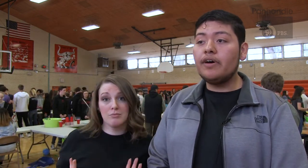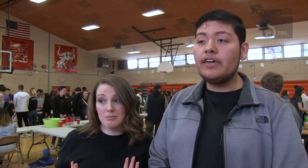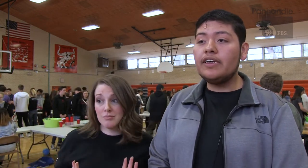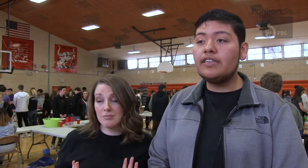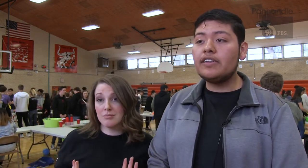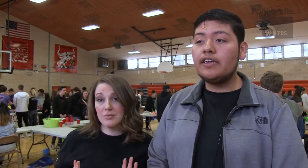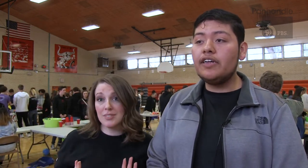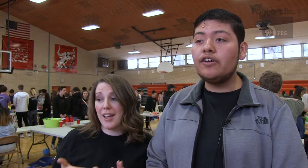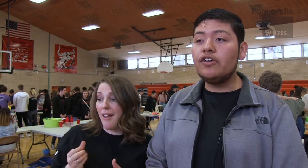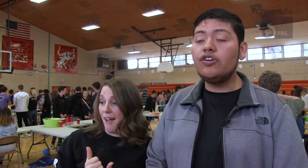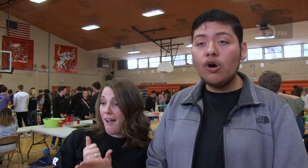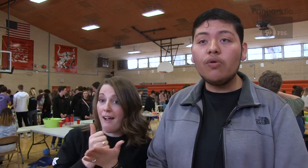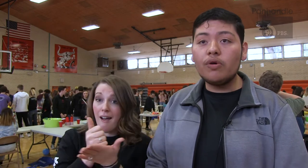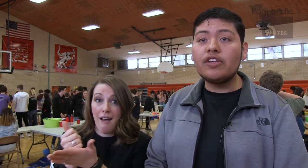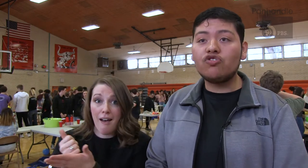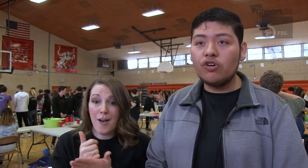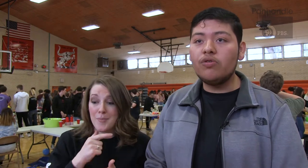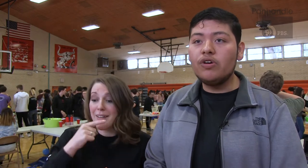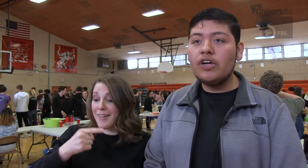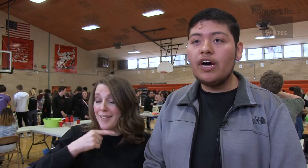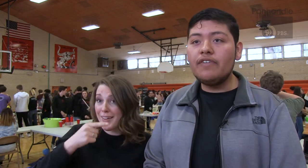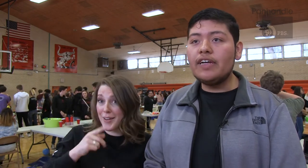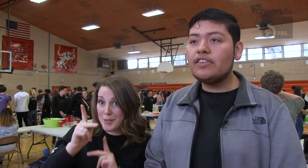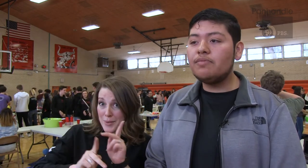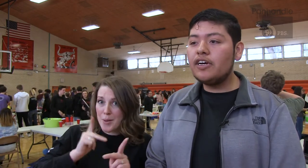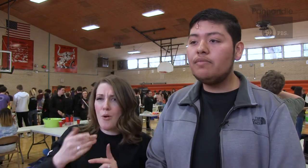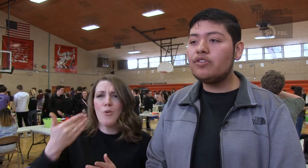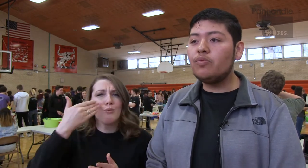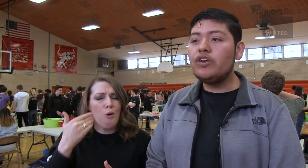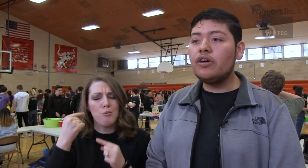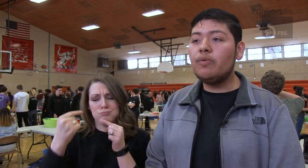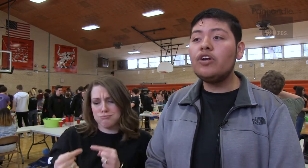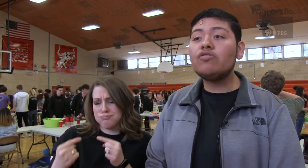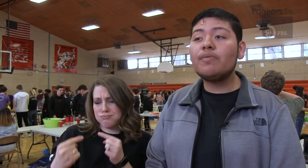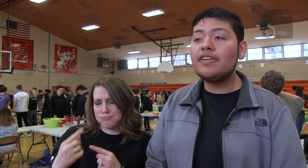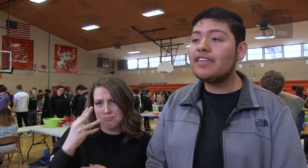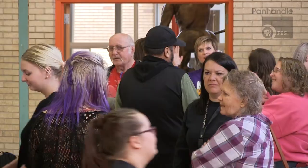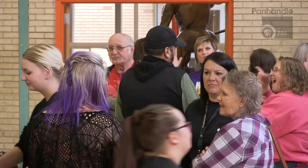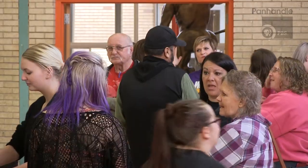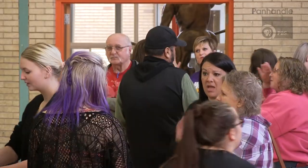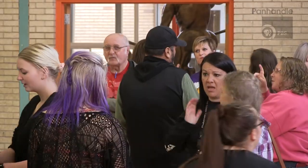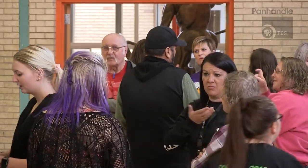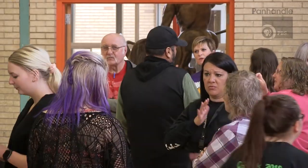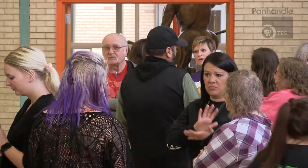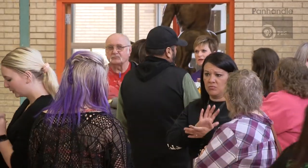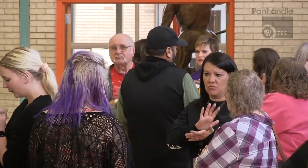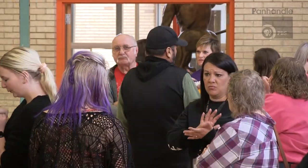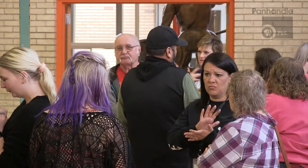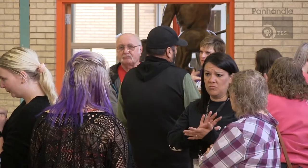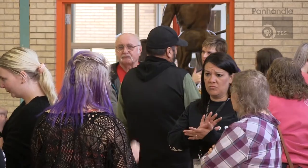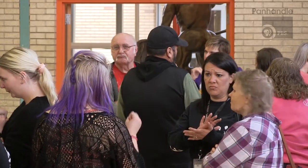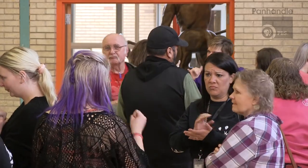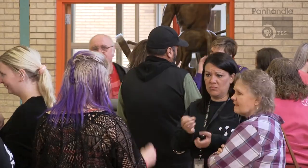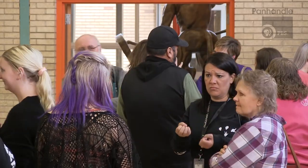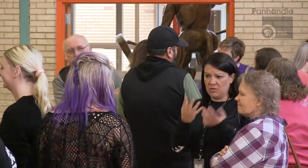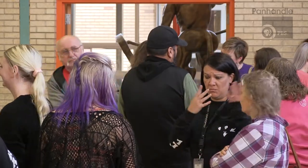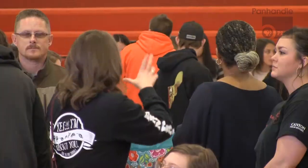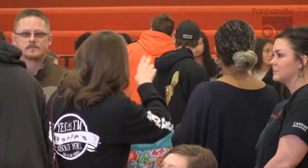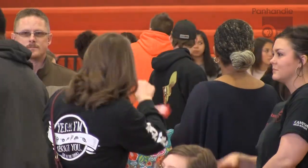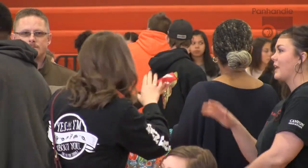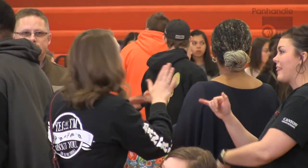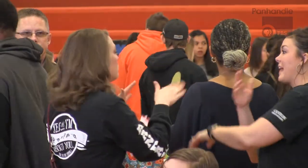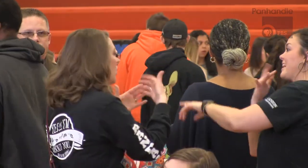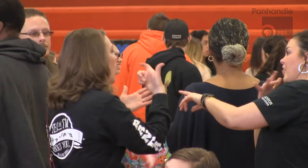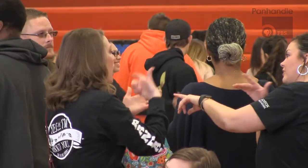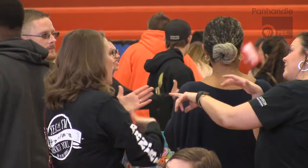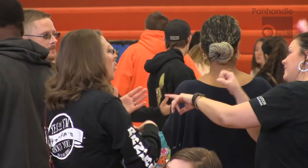the hearing kids here know the struggle of it. Sometimes we know some of the signs but we forget them and it's harder for us as well